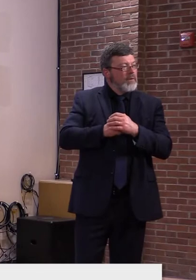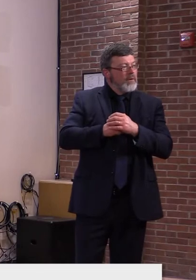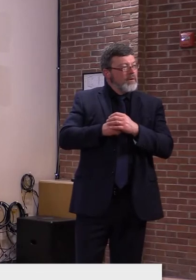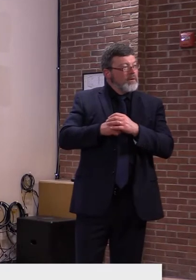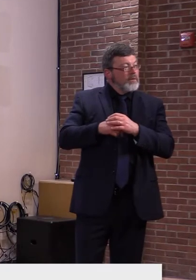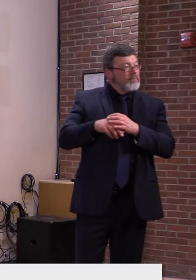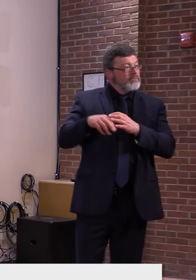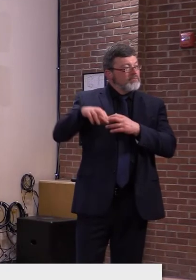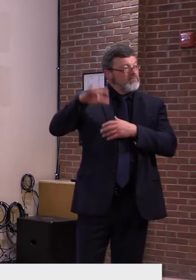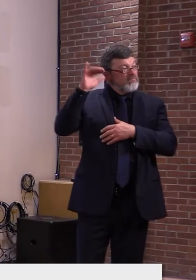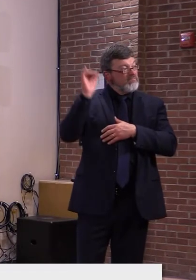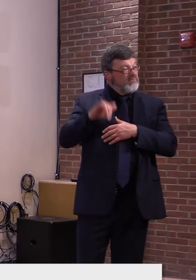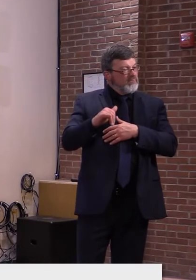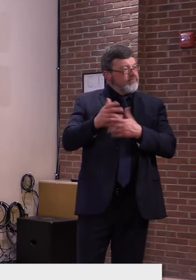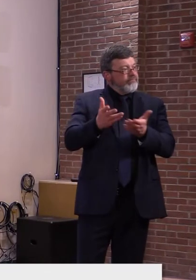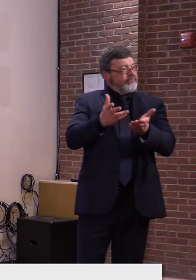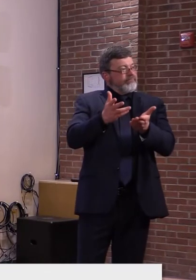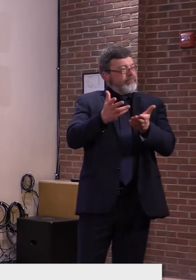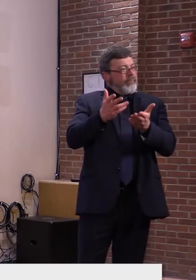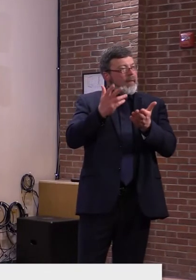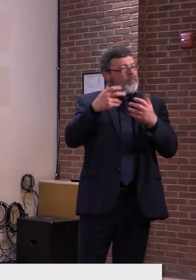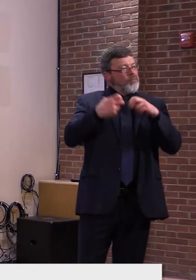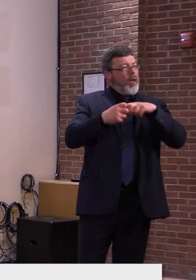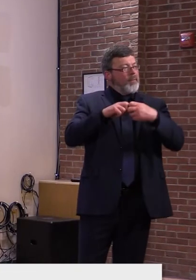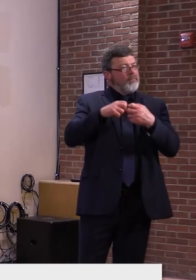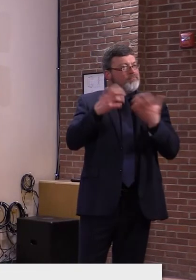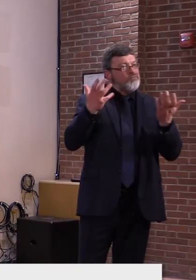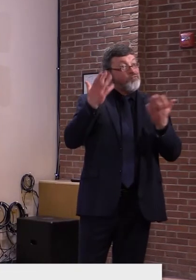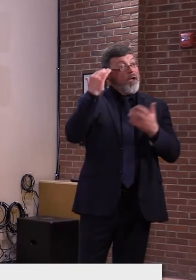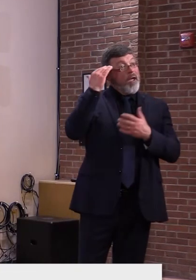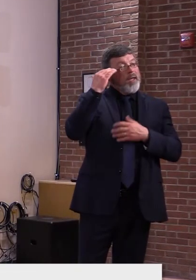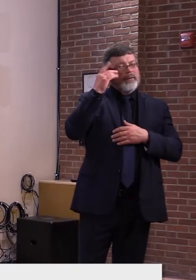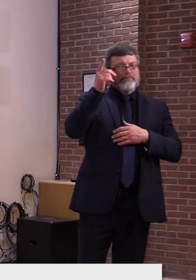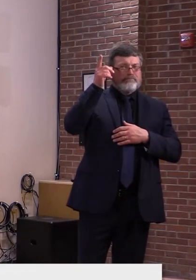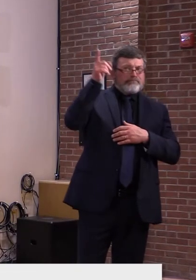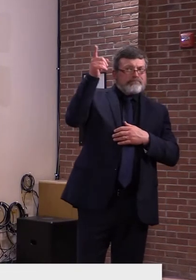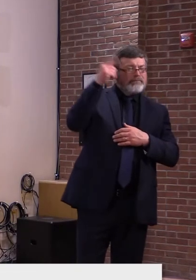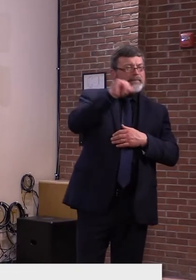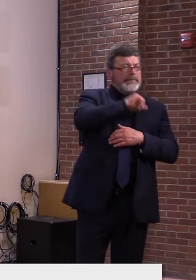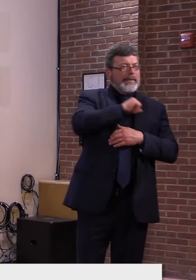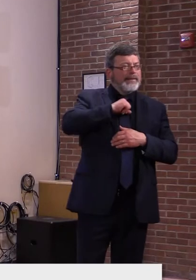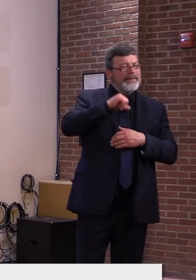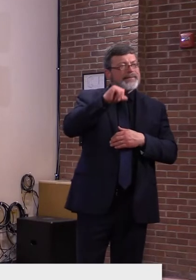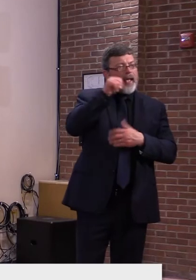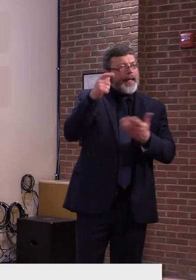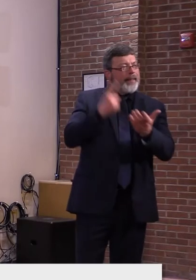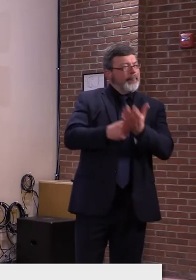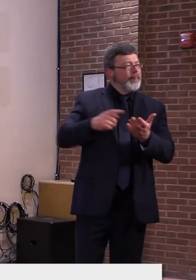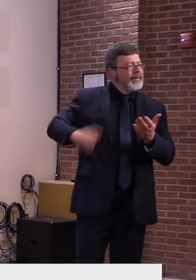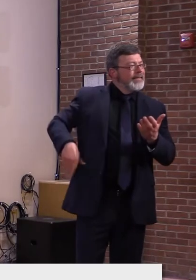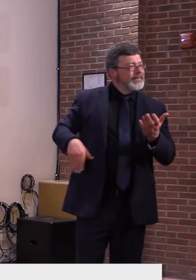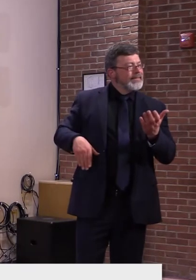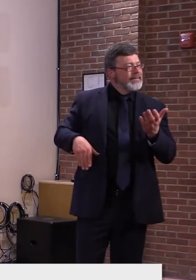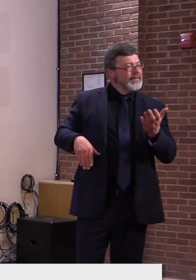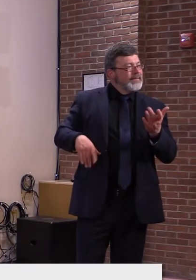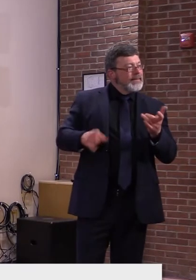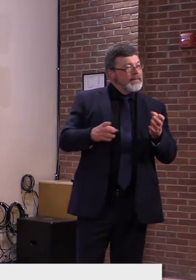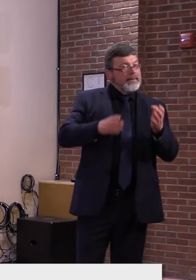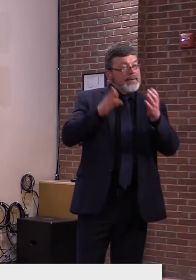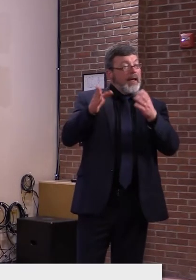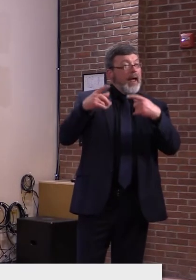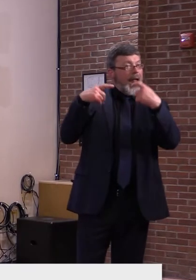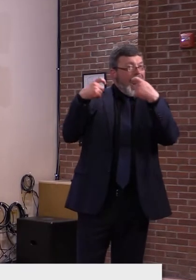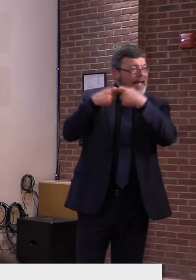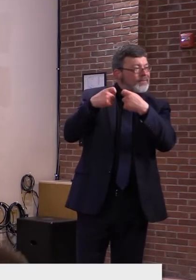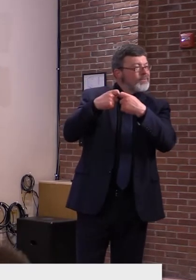Senate has yet to address on both electrical utilities and fuel dealers being able